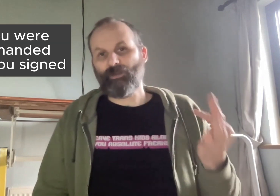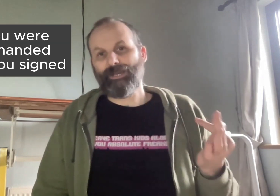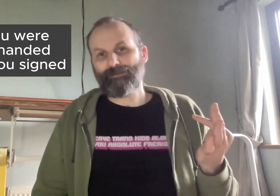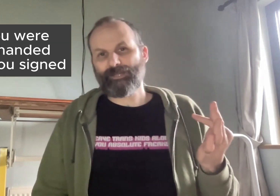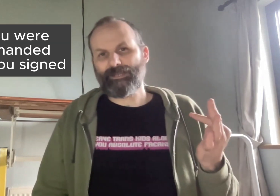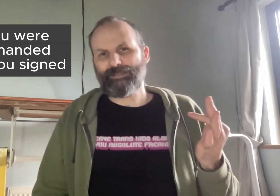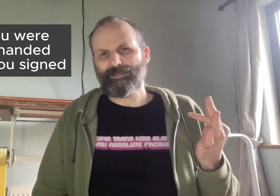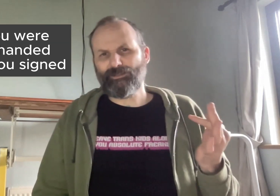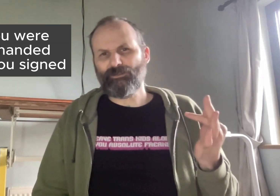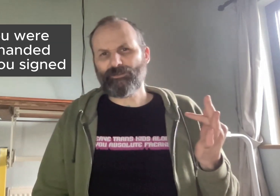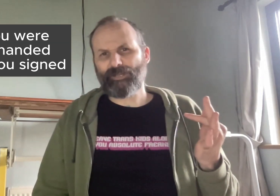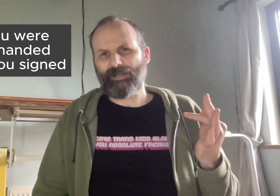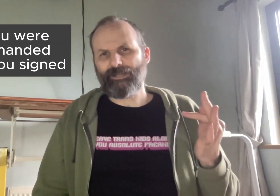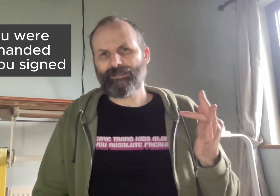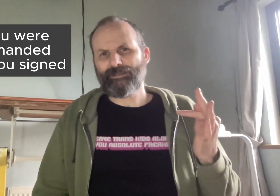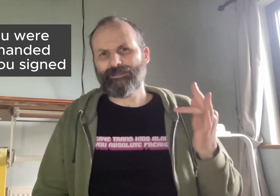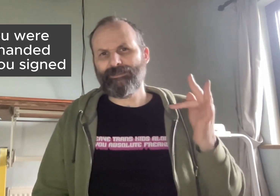were left-handed and you signed